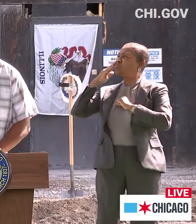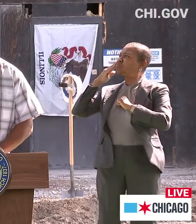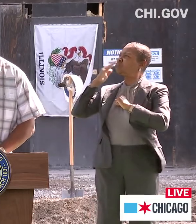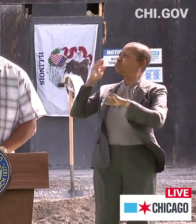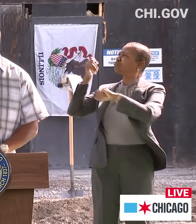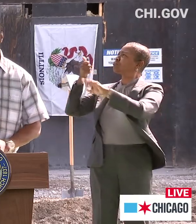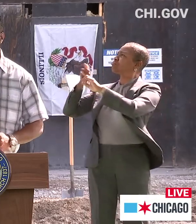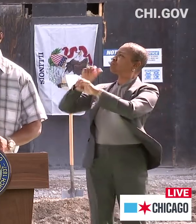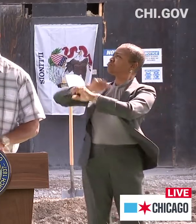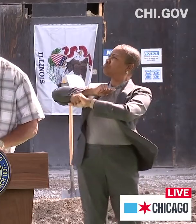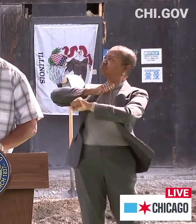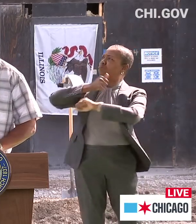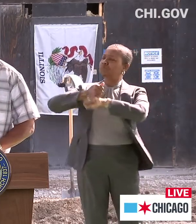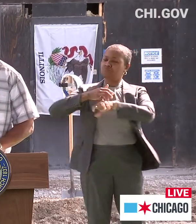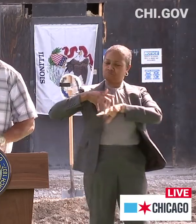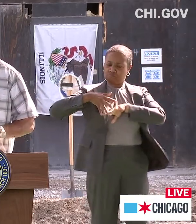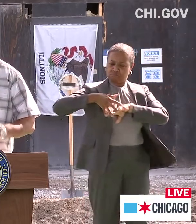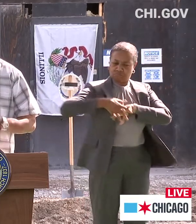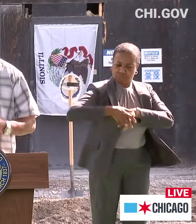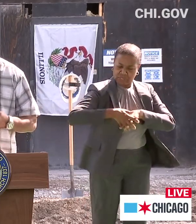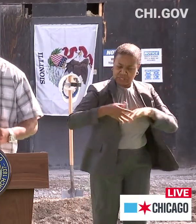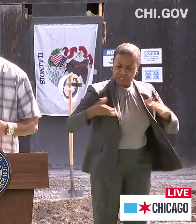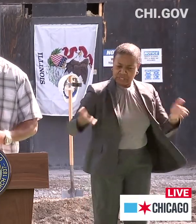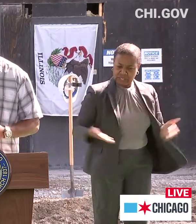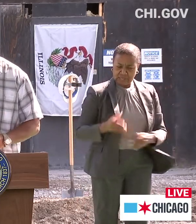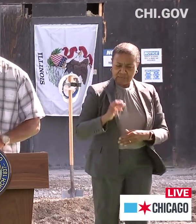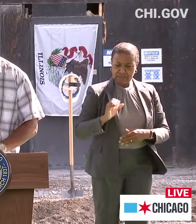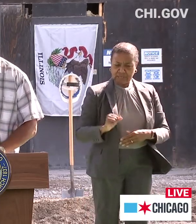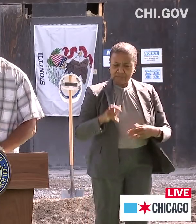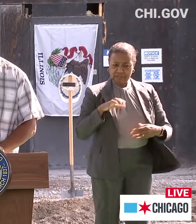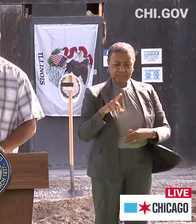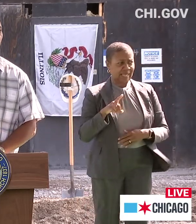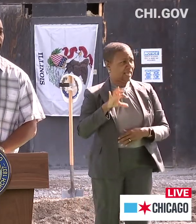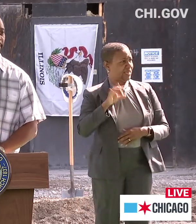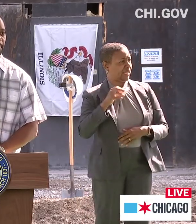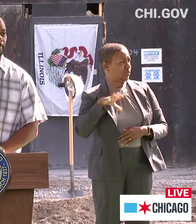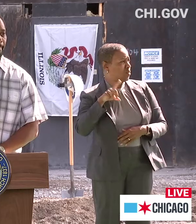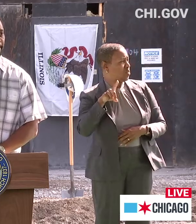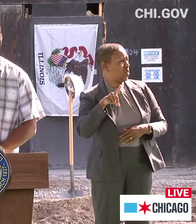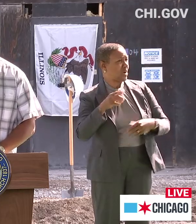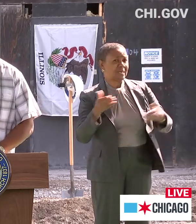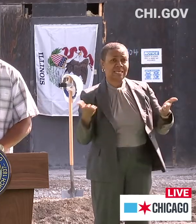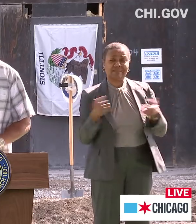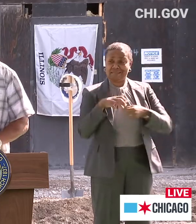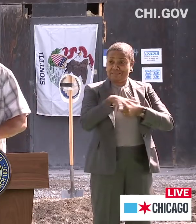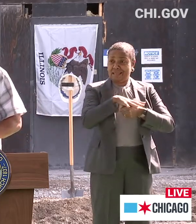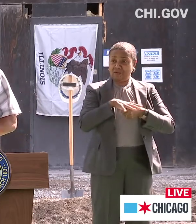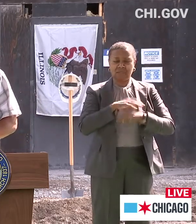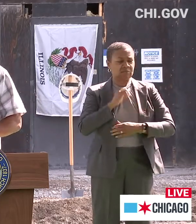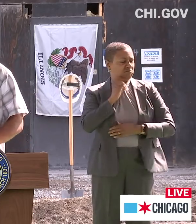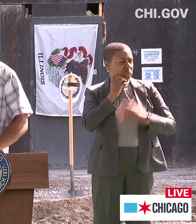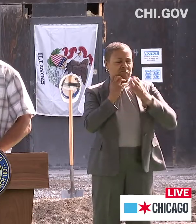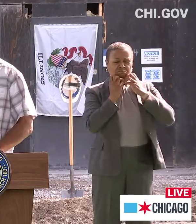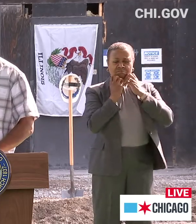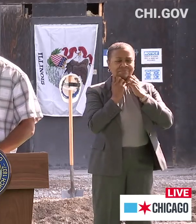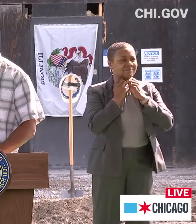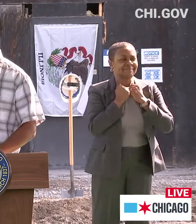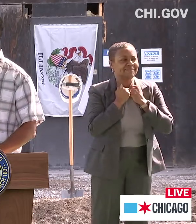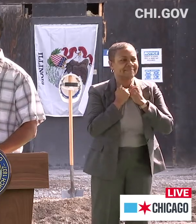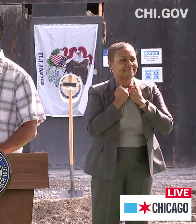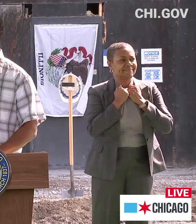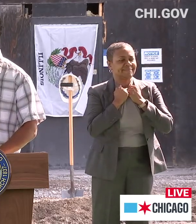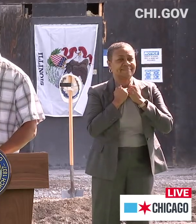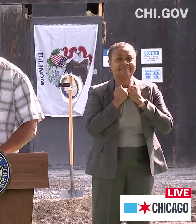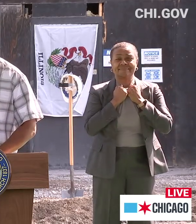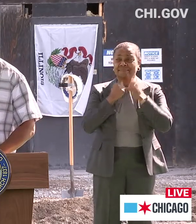Ninth Ward on the far south side, that we had a gem here in Pullman. And so he saw fit to designate